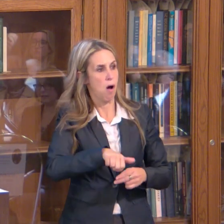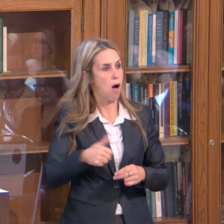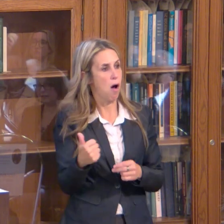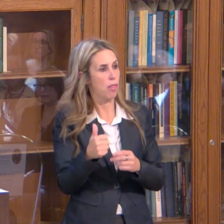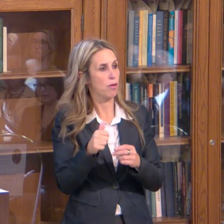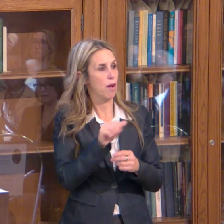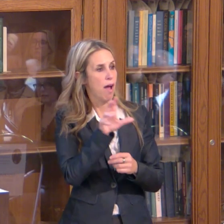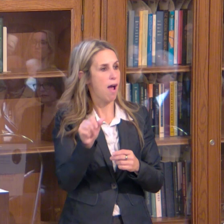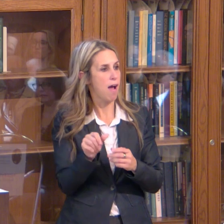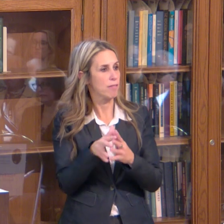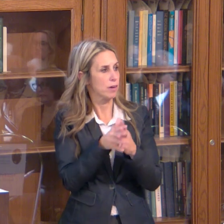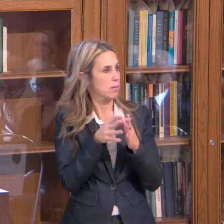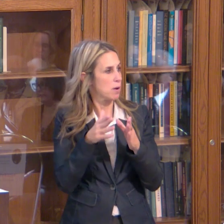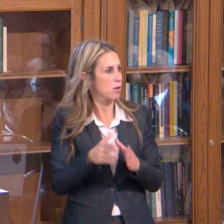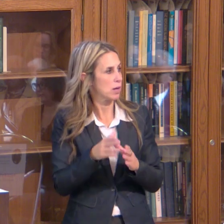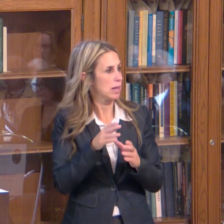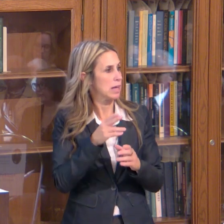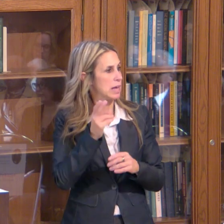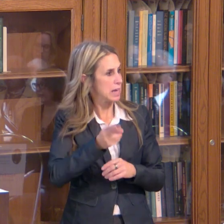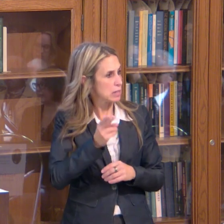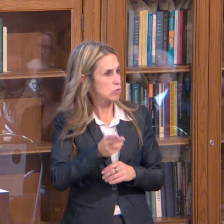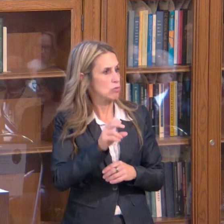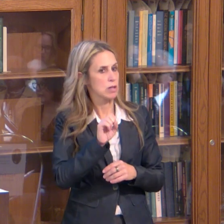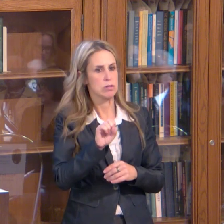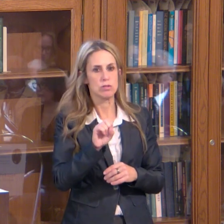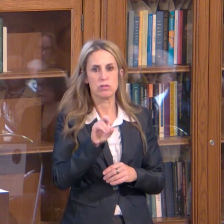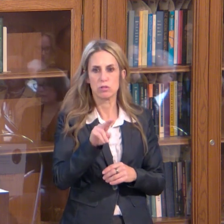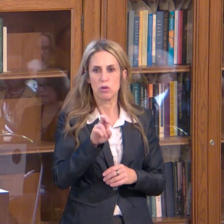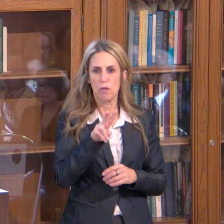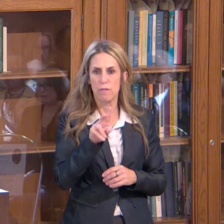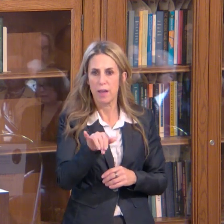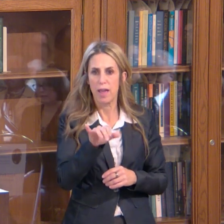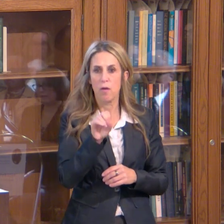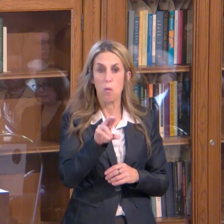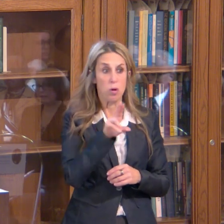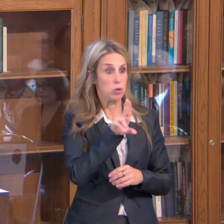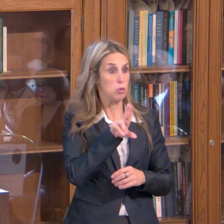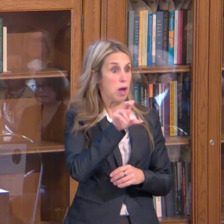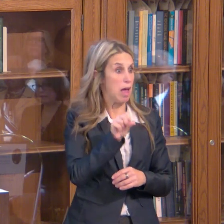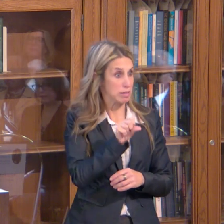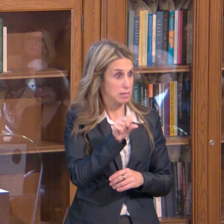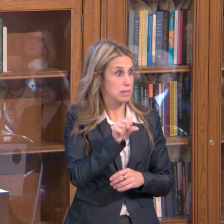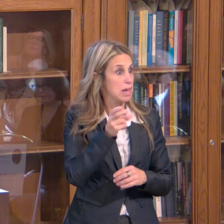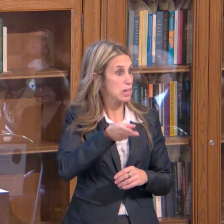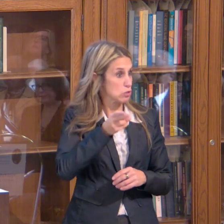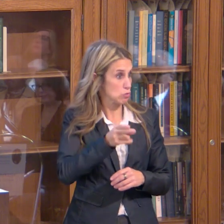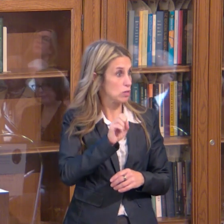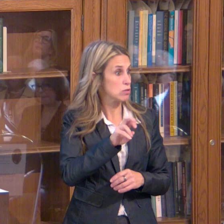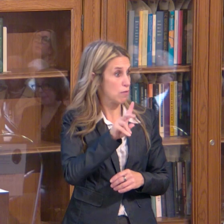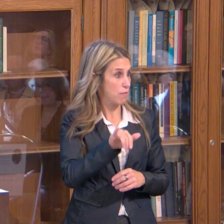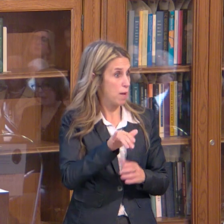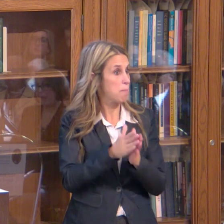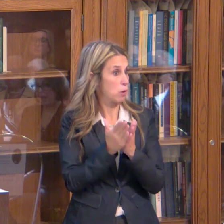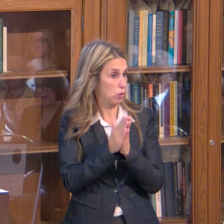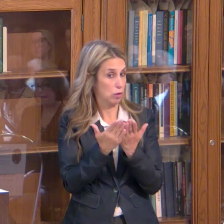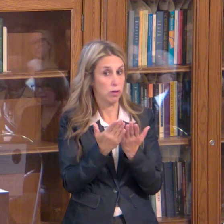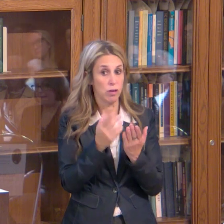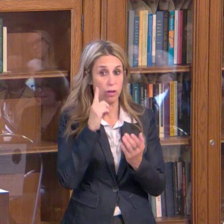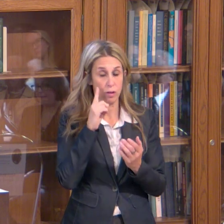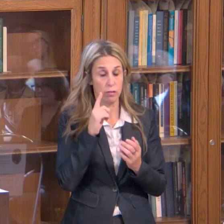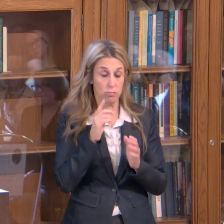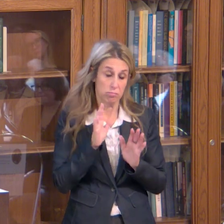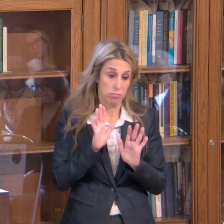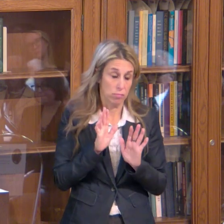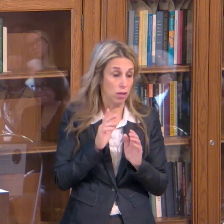africanamerican history survey or any US History survey textbook that for that for that